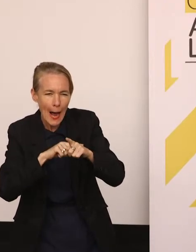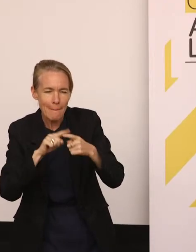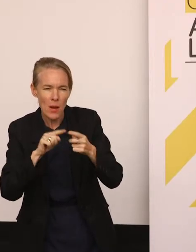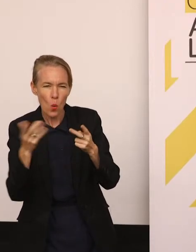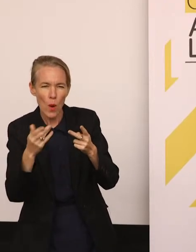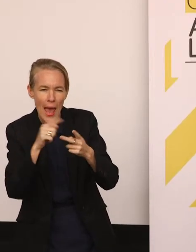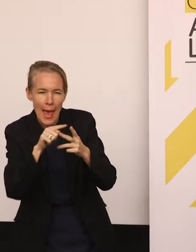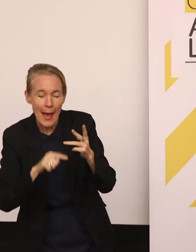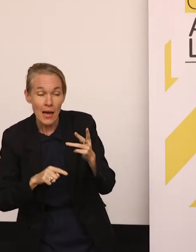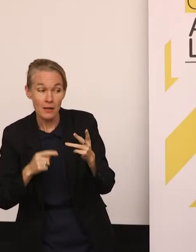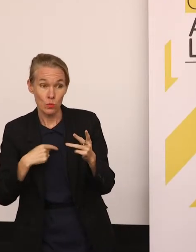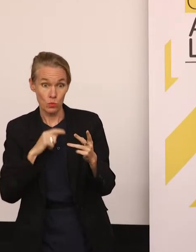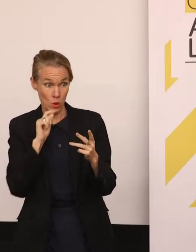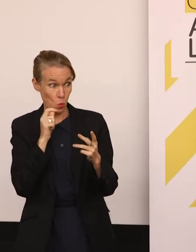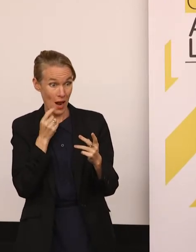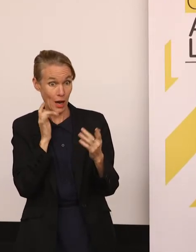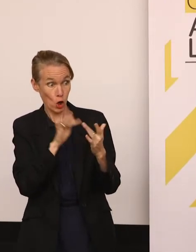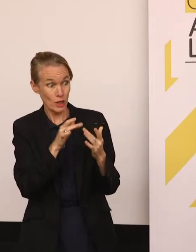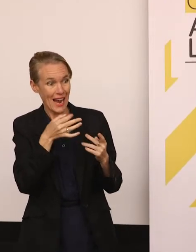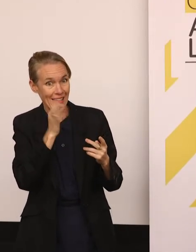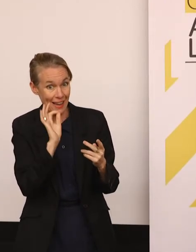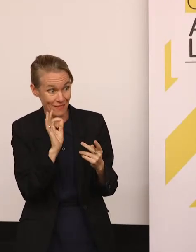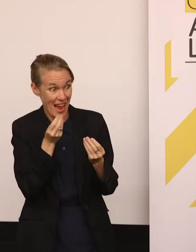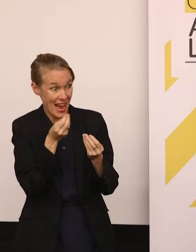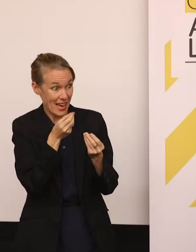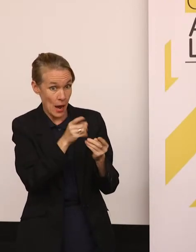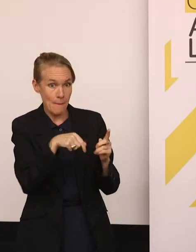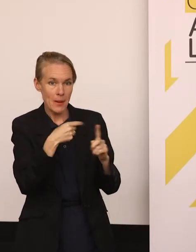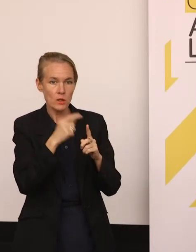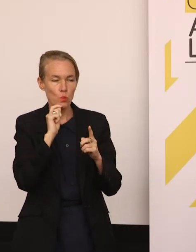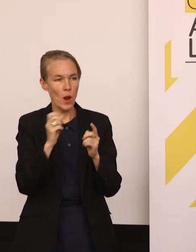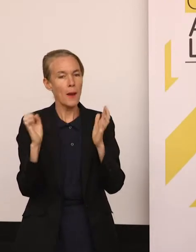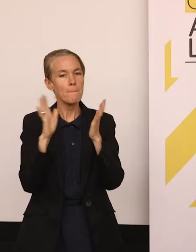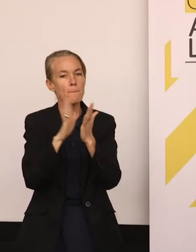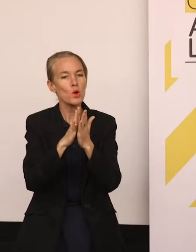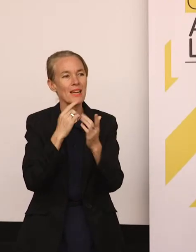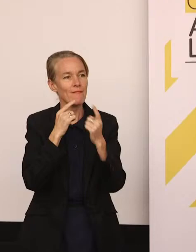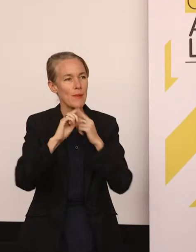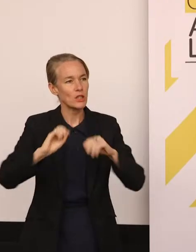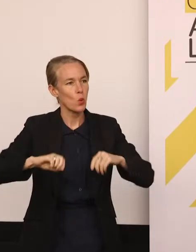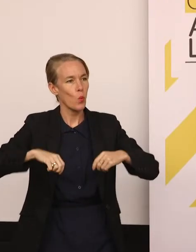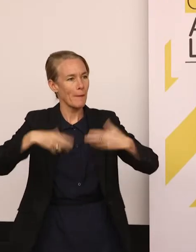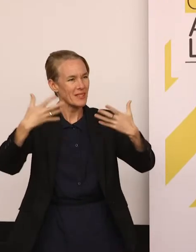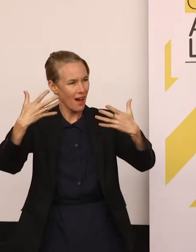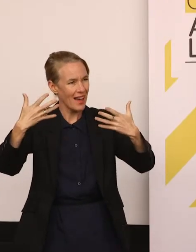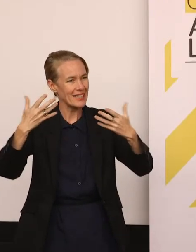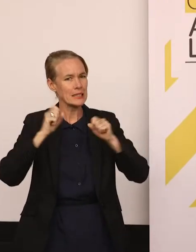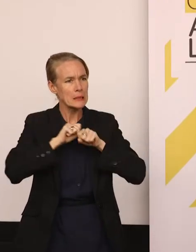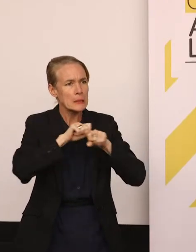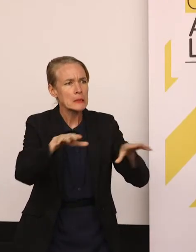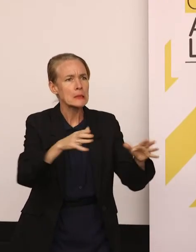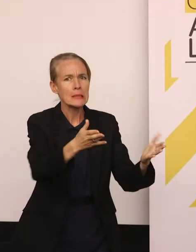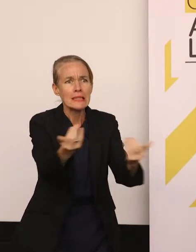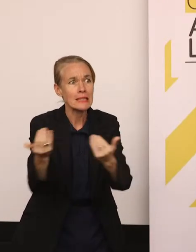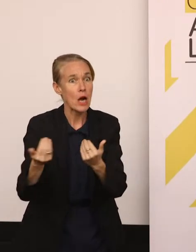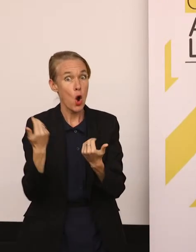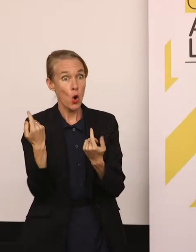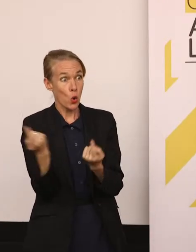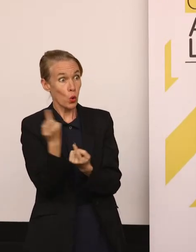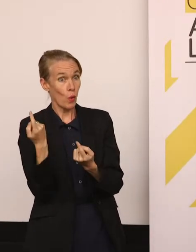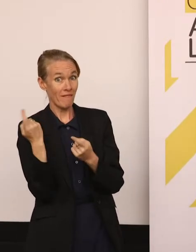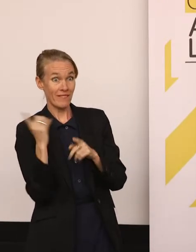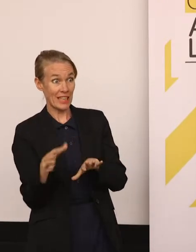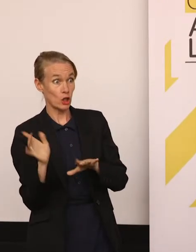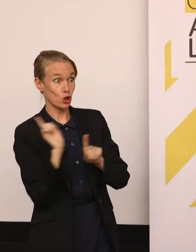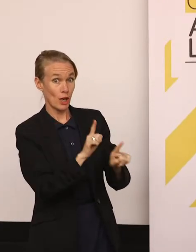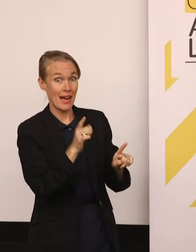up notice as well, and of course we publicise that. And you saw this early on in our contact tracing efforts, where